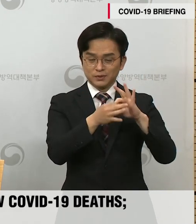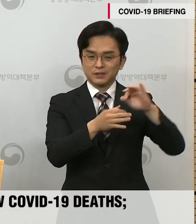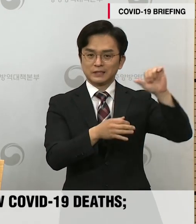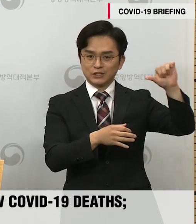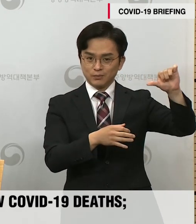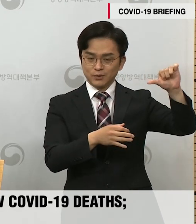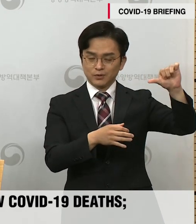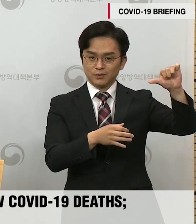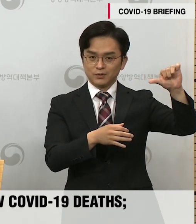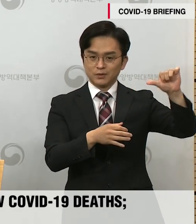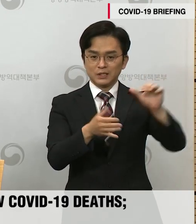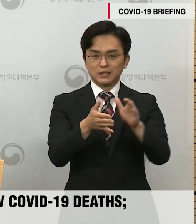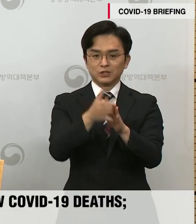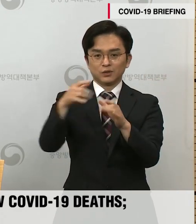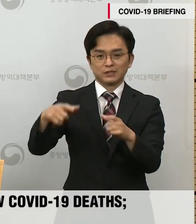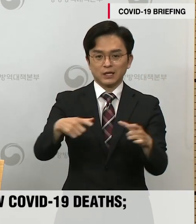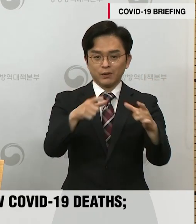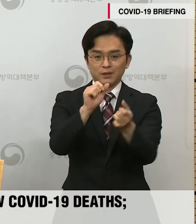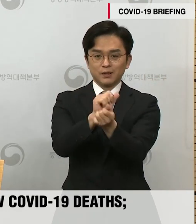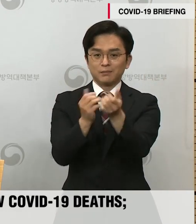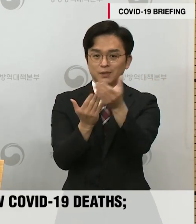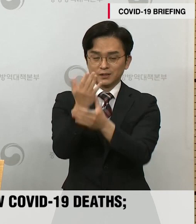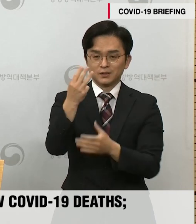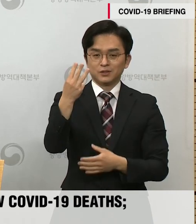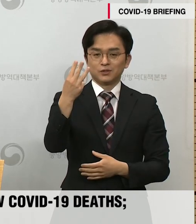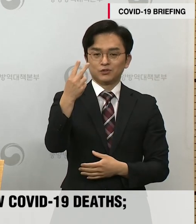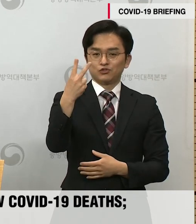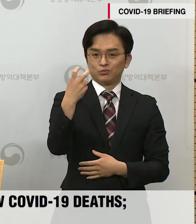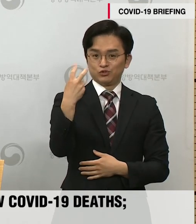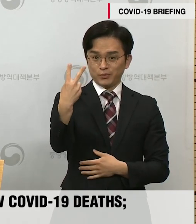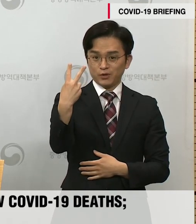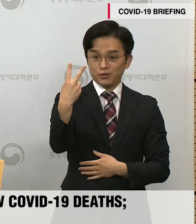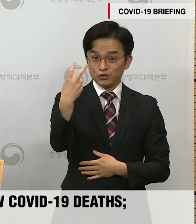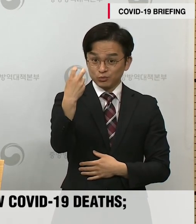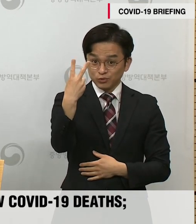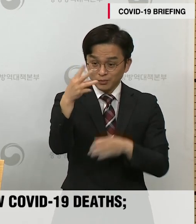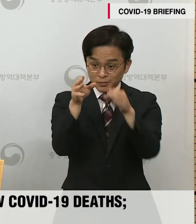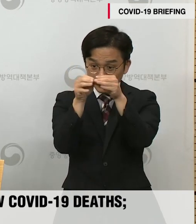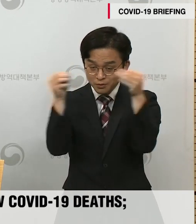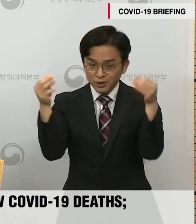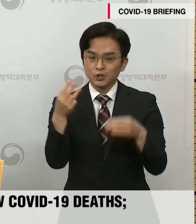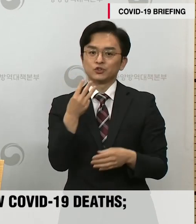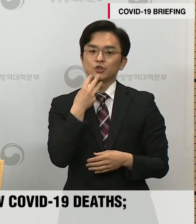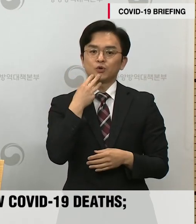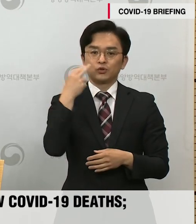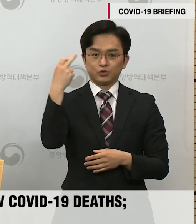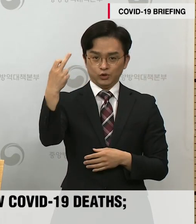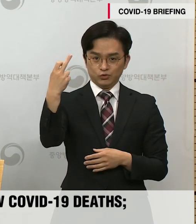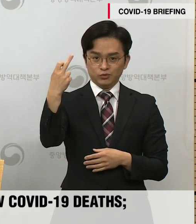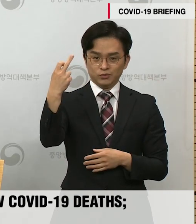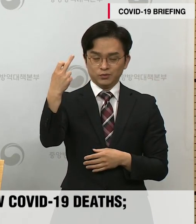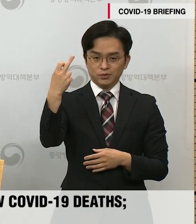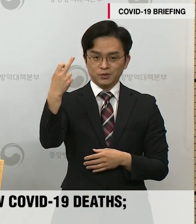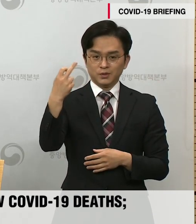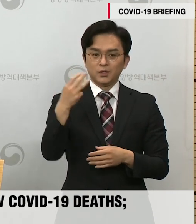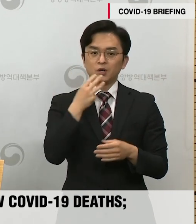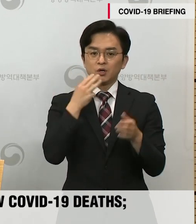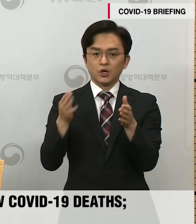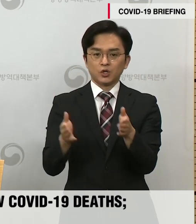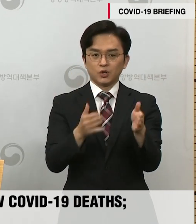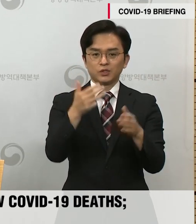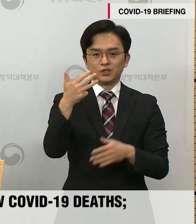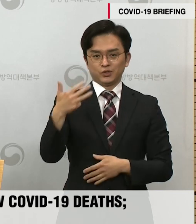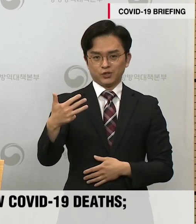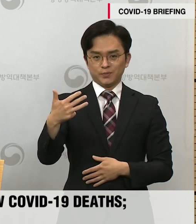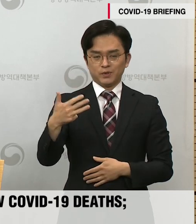5 imported cases, while 22 were community transmissions. And of the 22, in Seoul there were